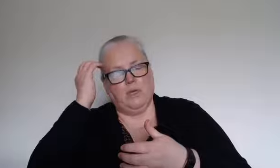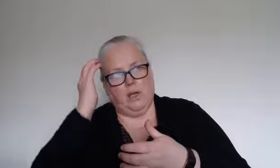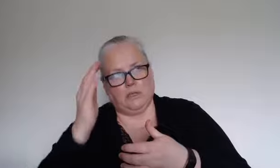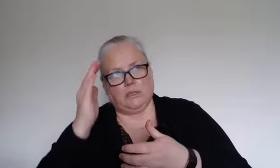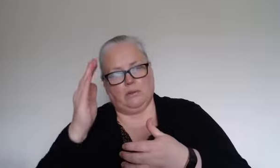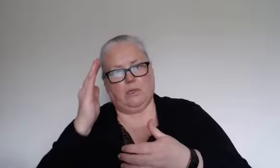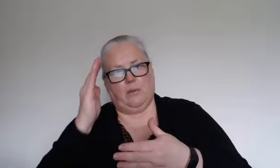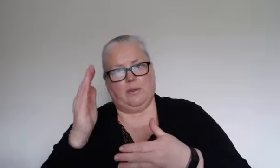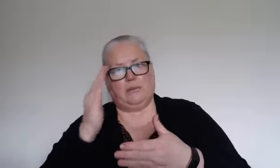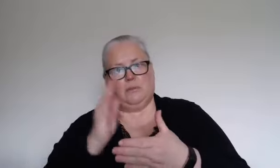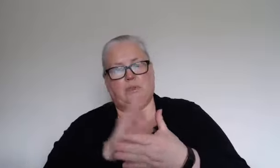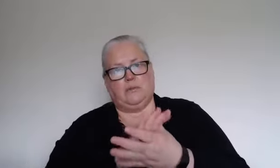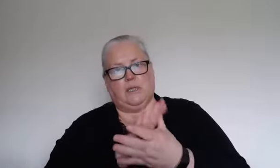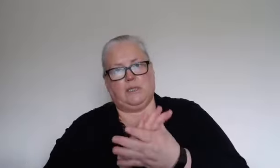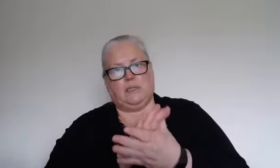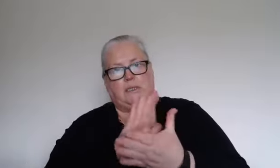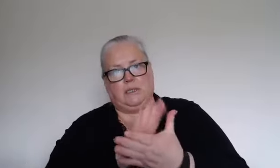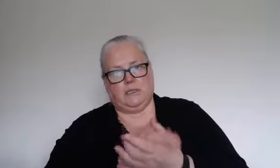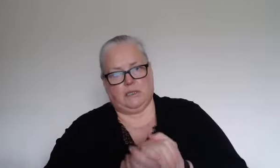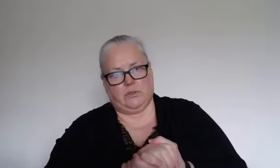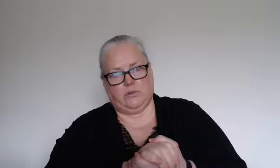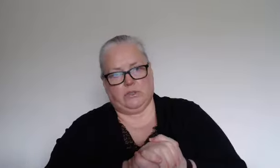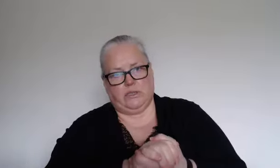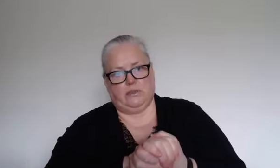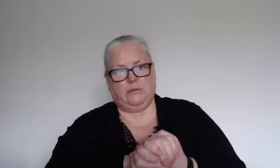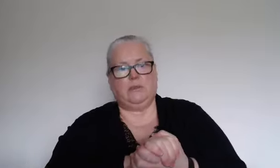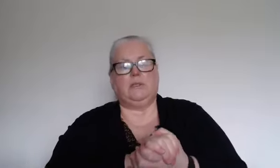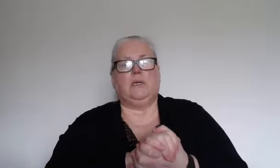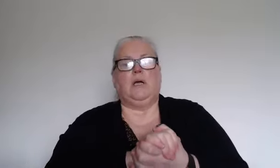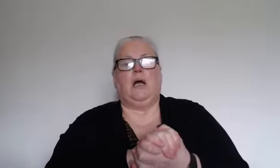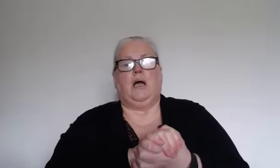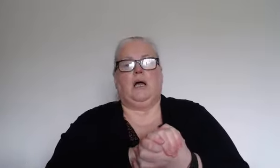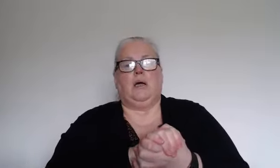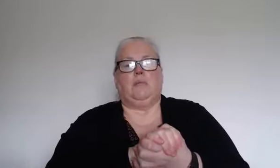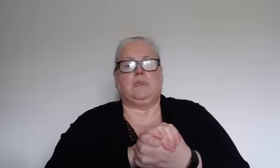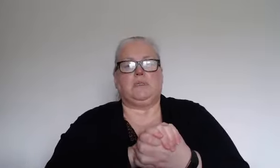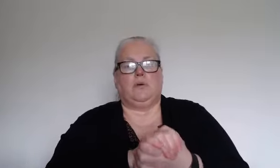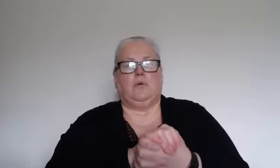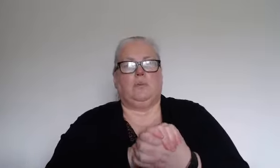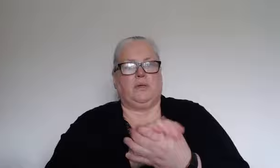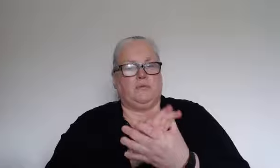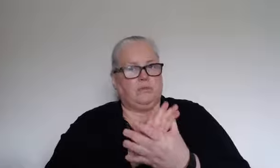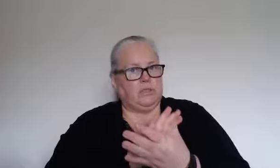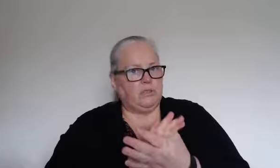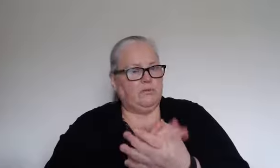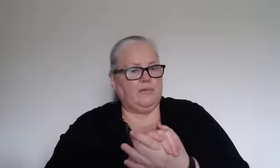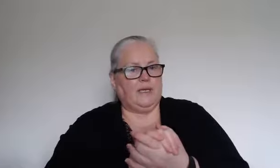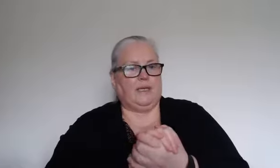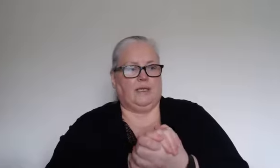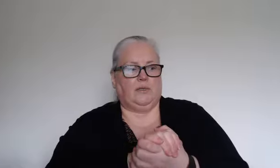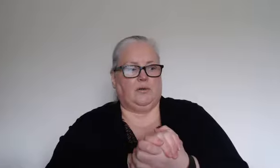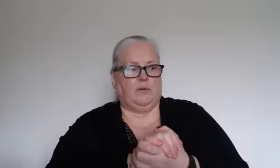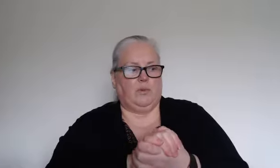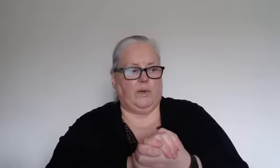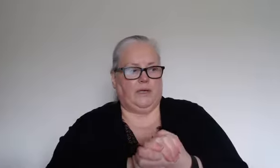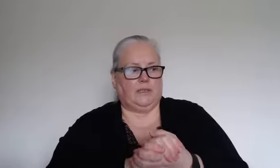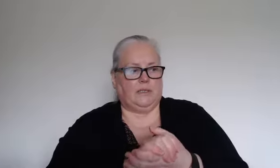not talking about somebody who has an eating disorder here. But if you do feel, and I'm aware that this